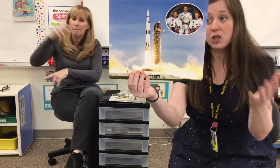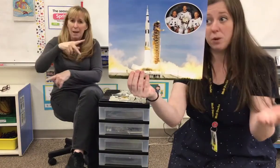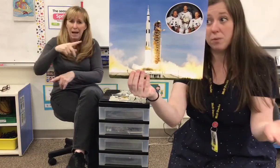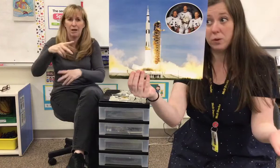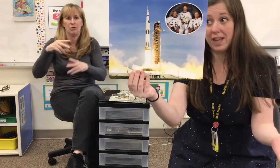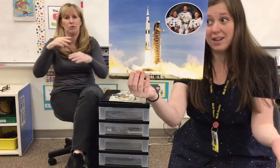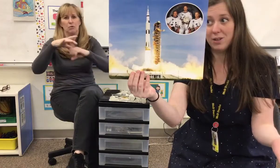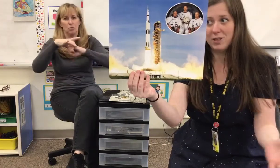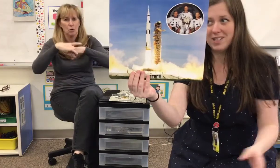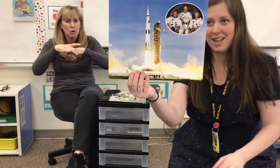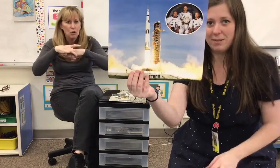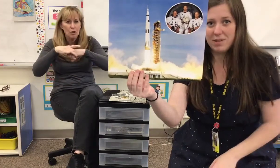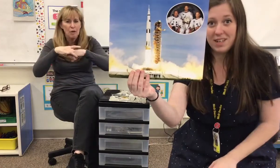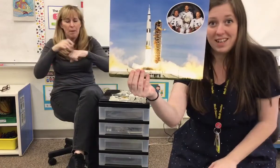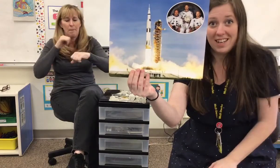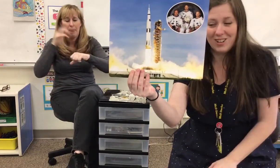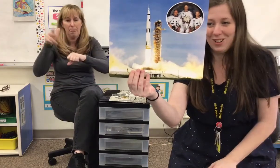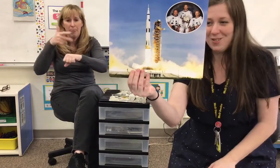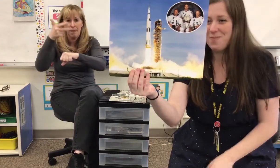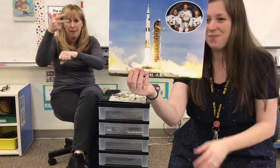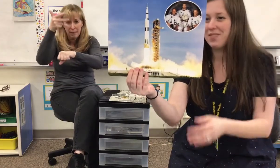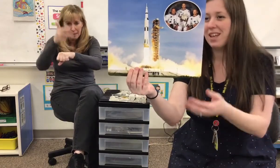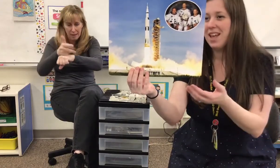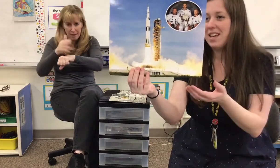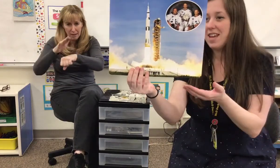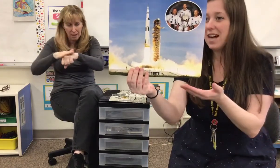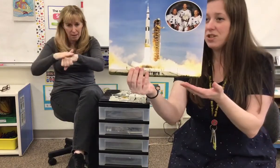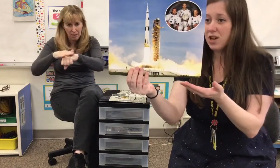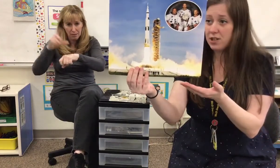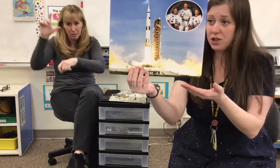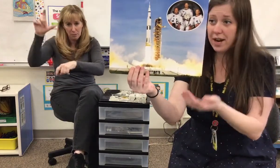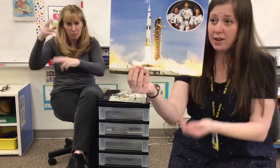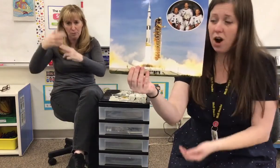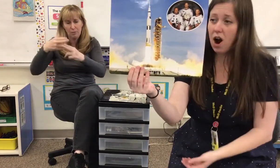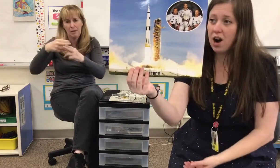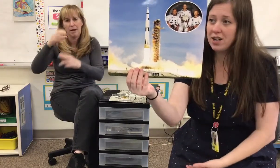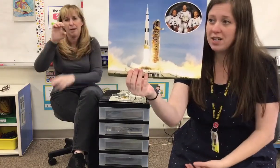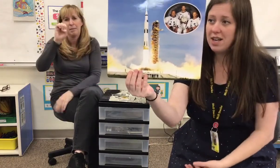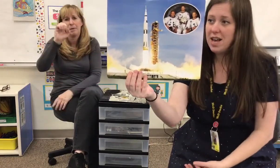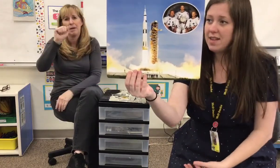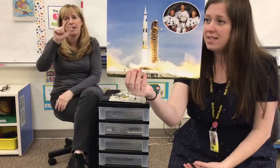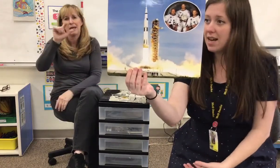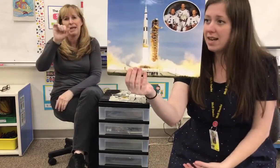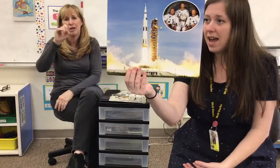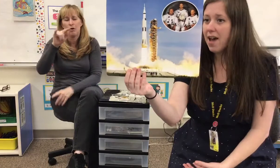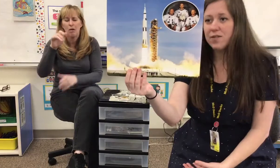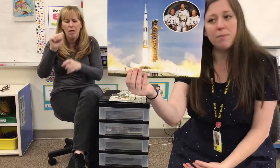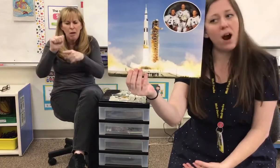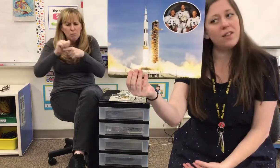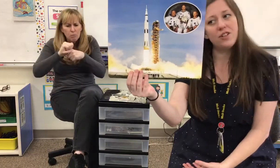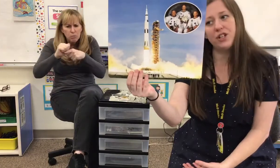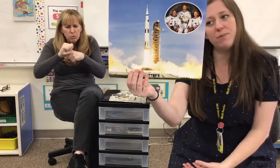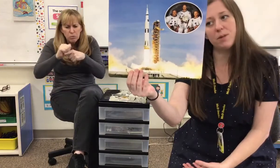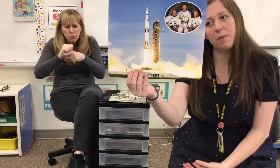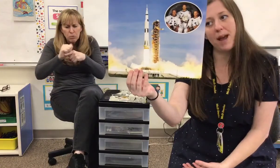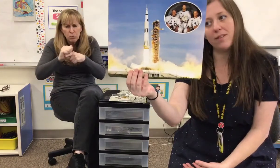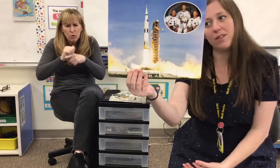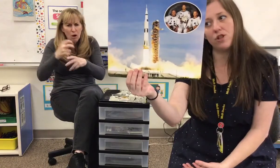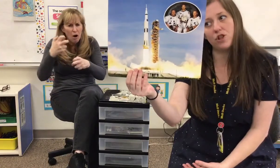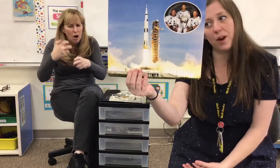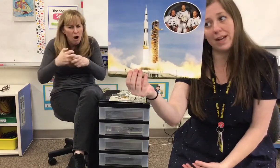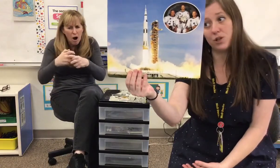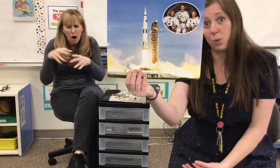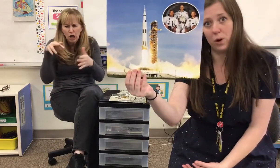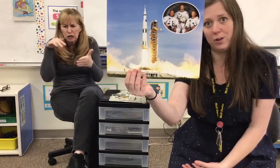The actual moon lander was named Eagle. The astronauts trained hard. They studied every part of the ships to prepare